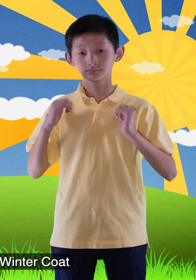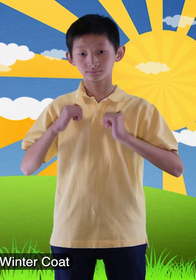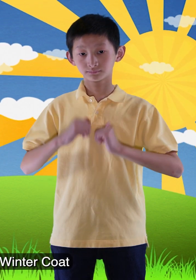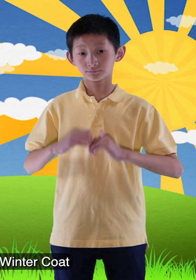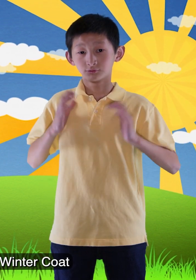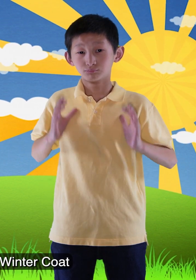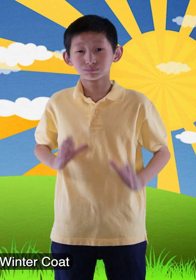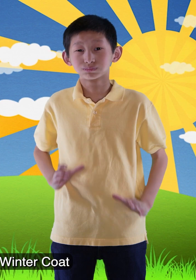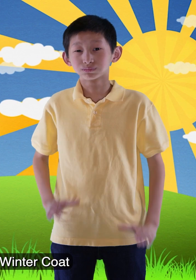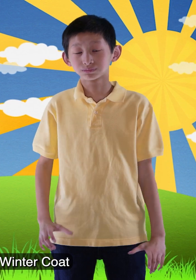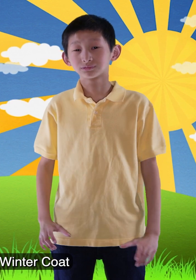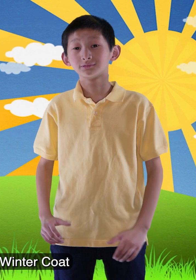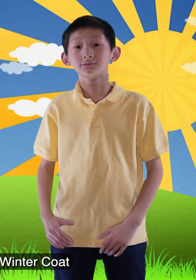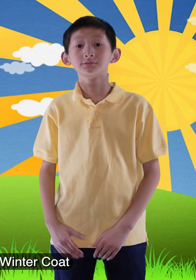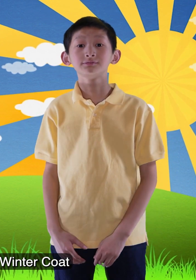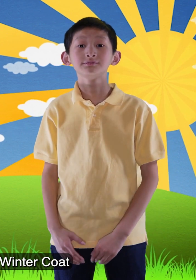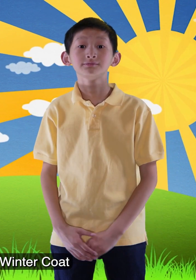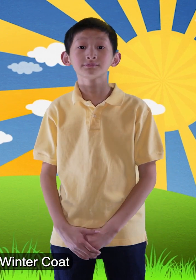Winter coat.